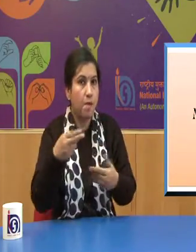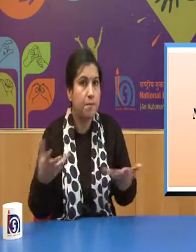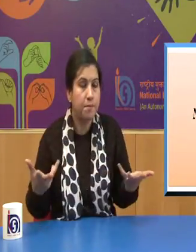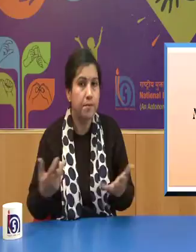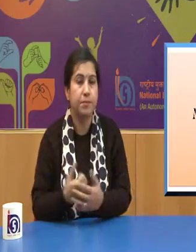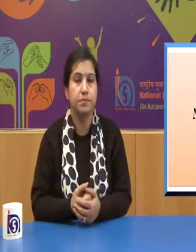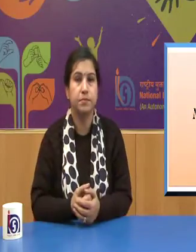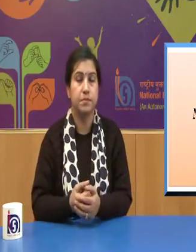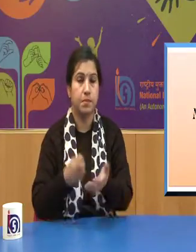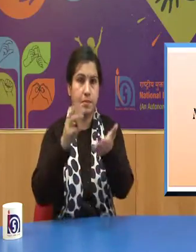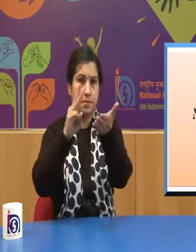is Mapila